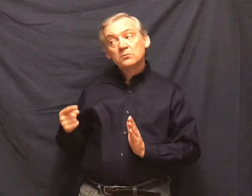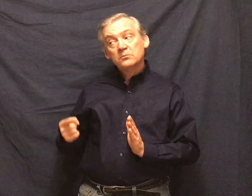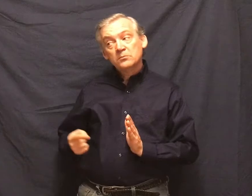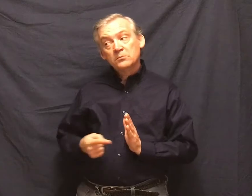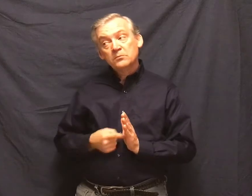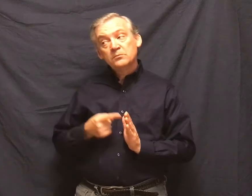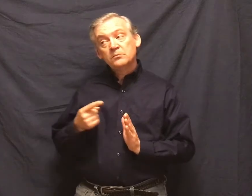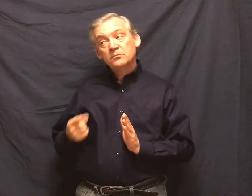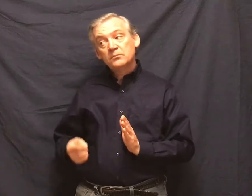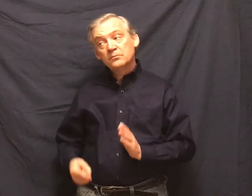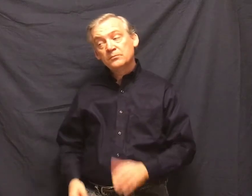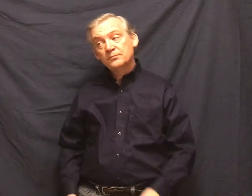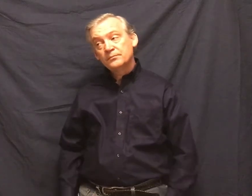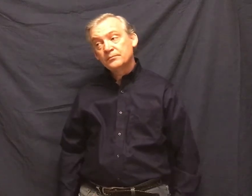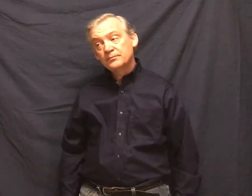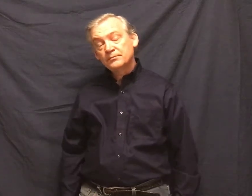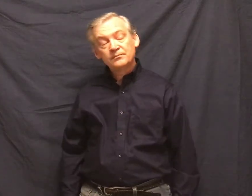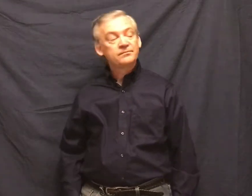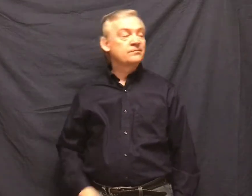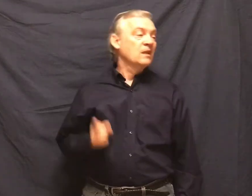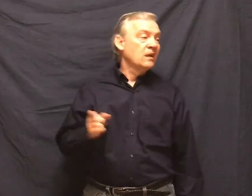Just talks on and you don't know what the heck it's all about.